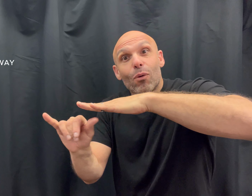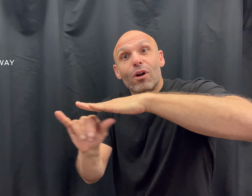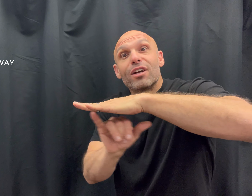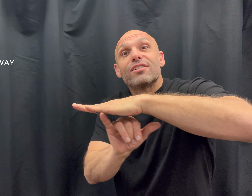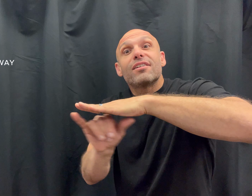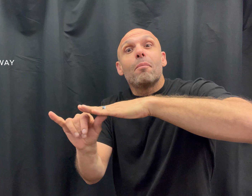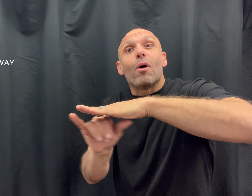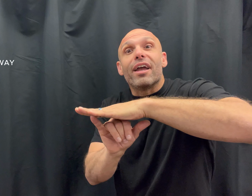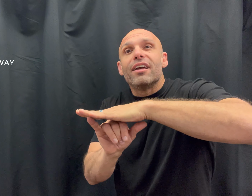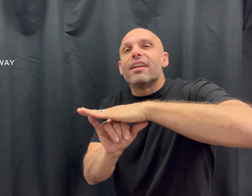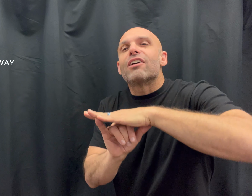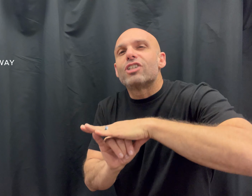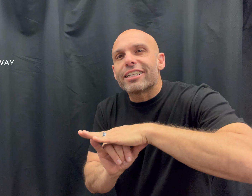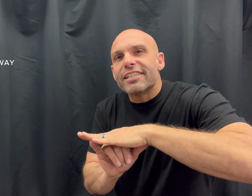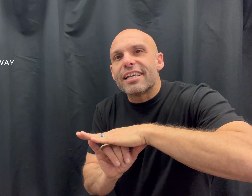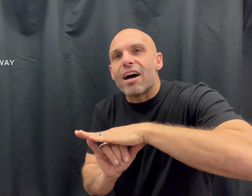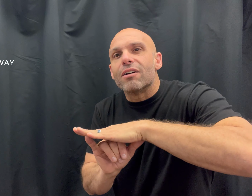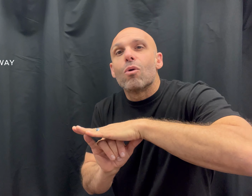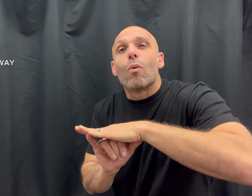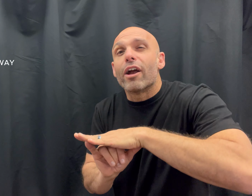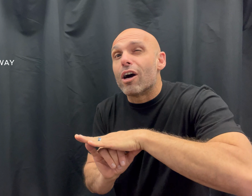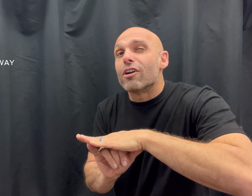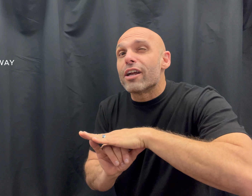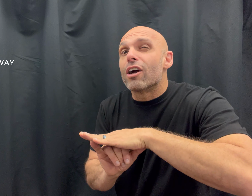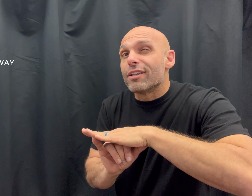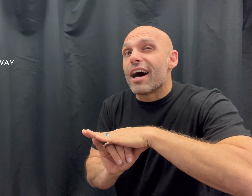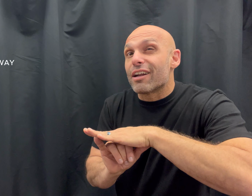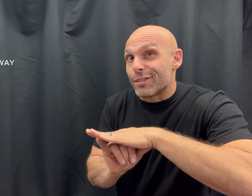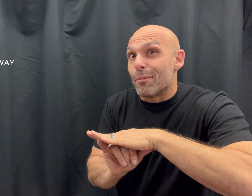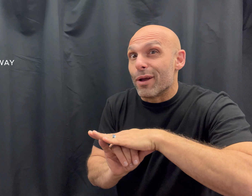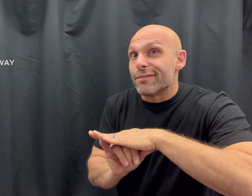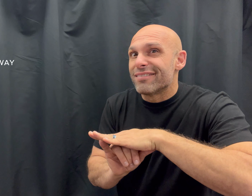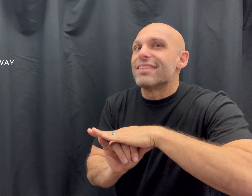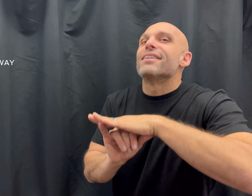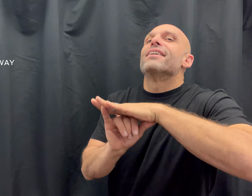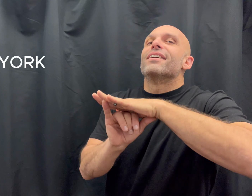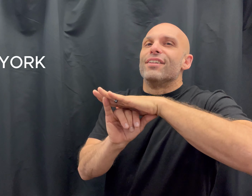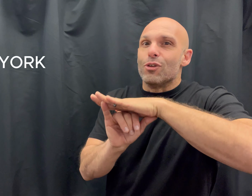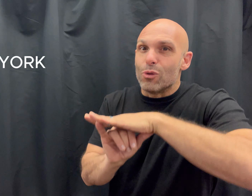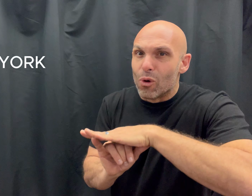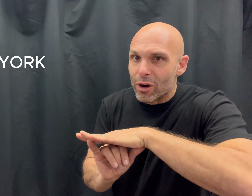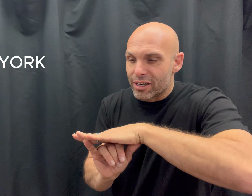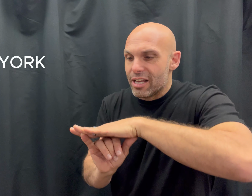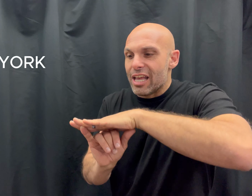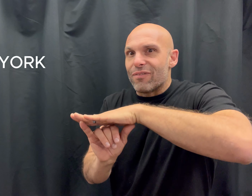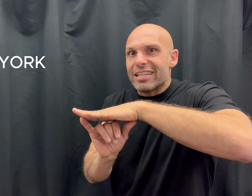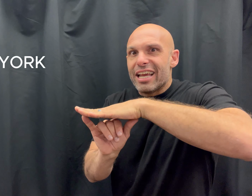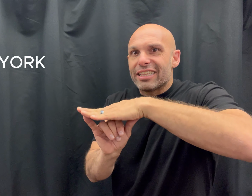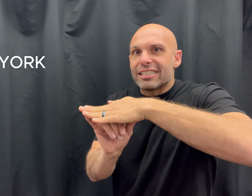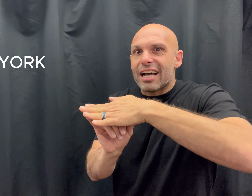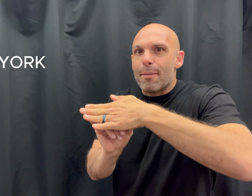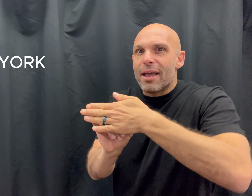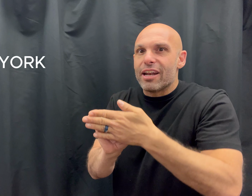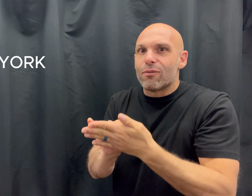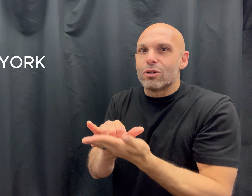for subway. Now check this out. Where are there a lot of subways? New York. If I take this top hand and rotate